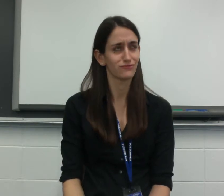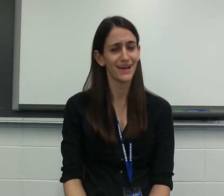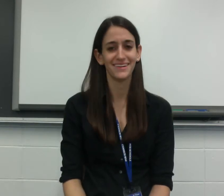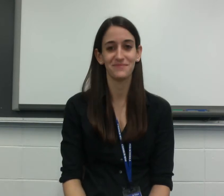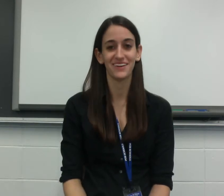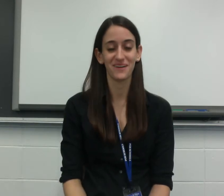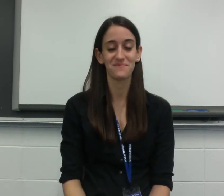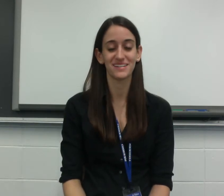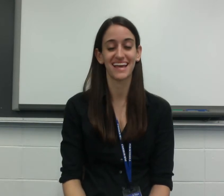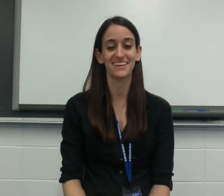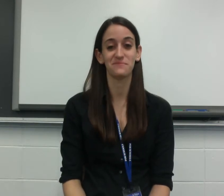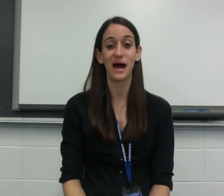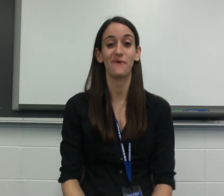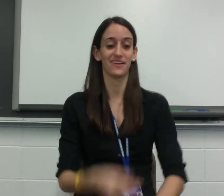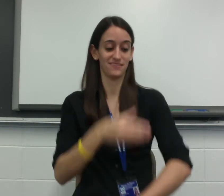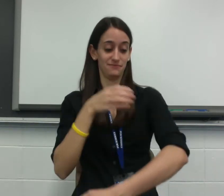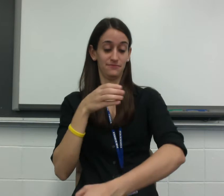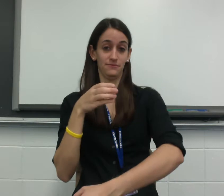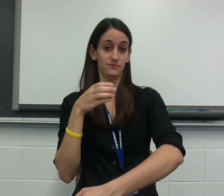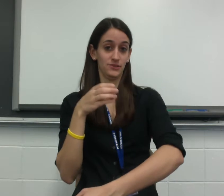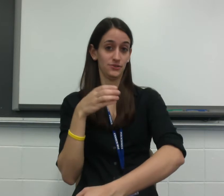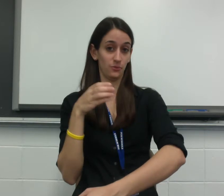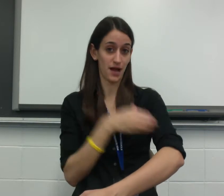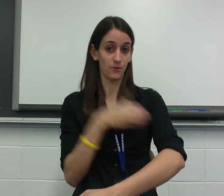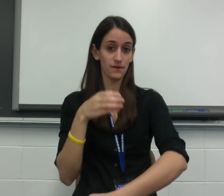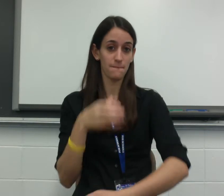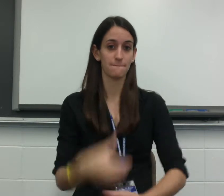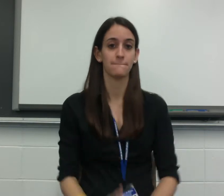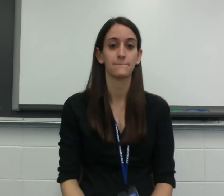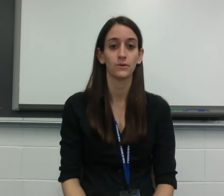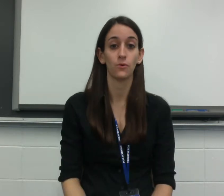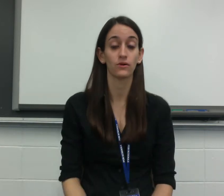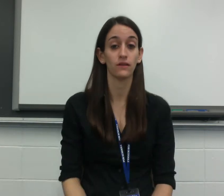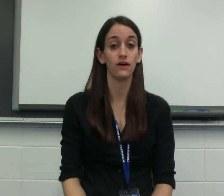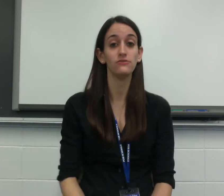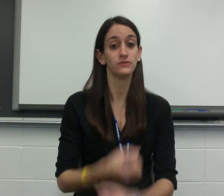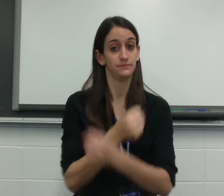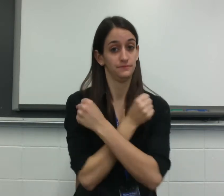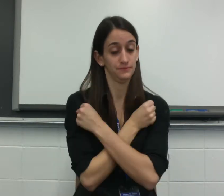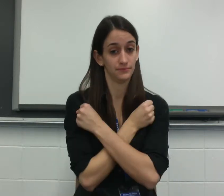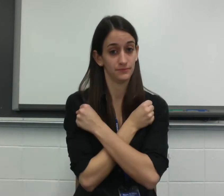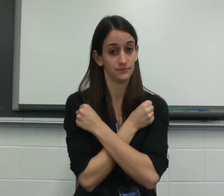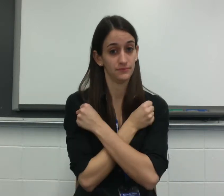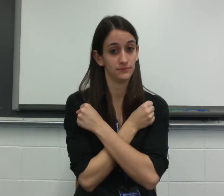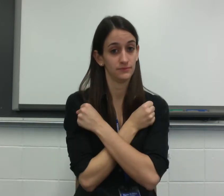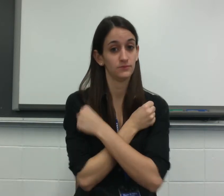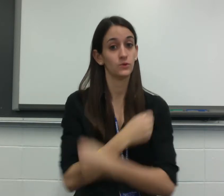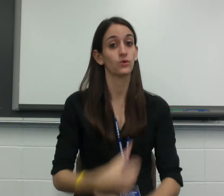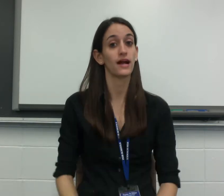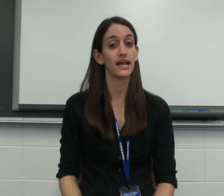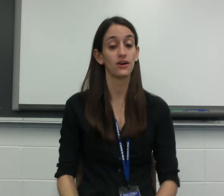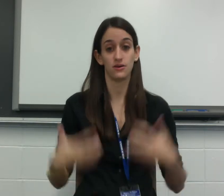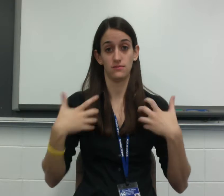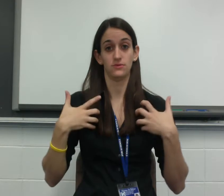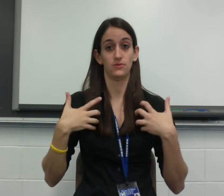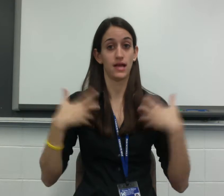Red might represent power. So power or love or anger. So